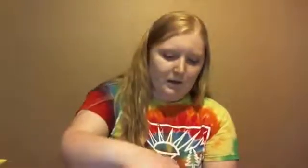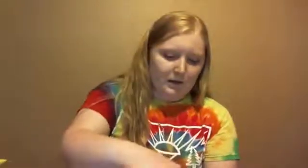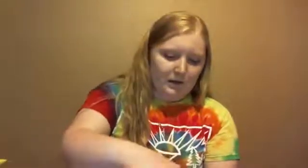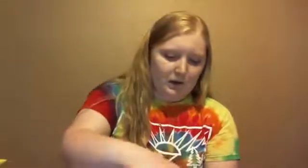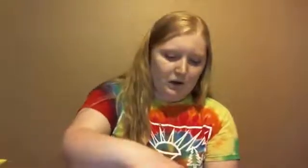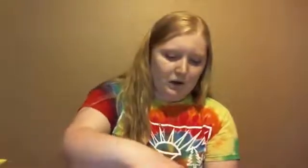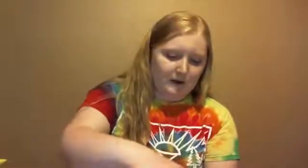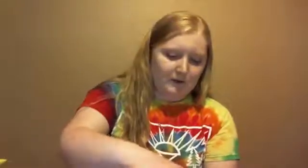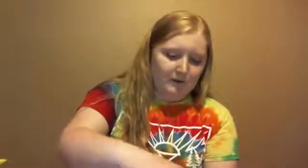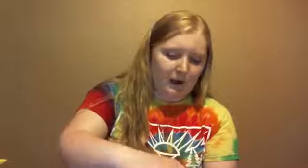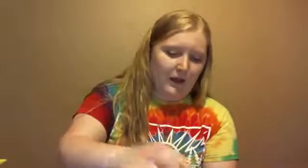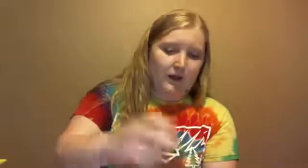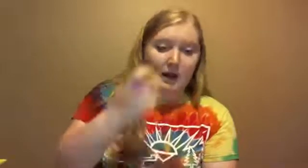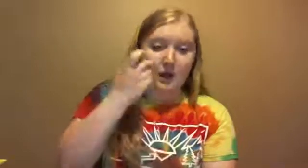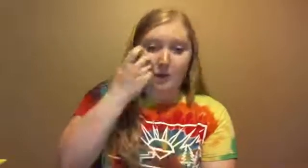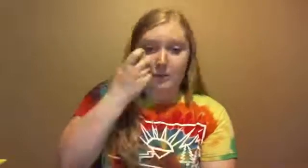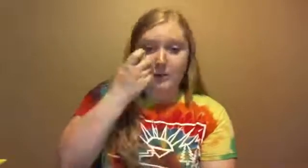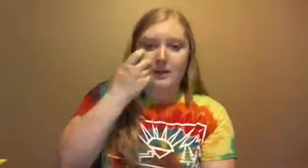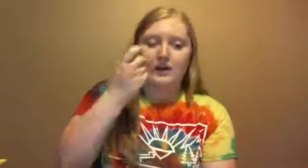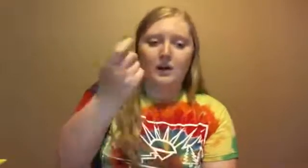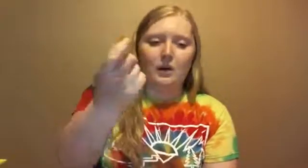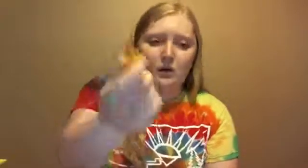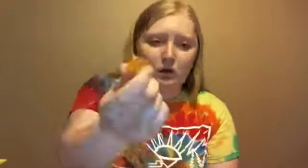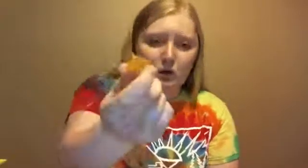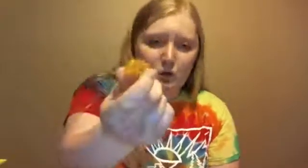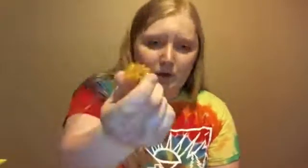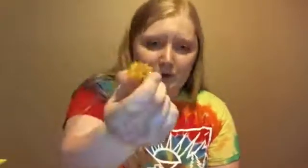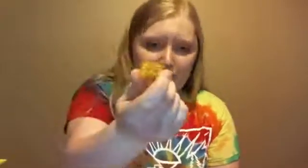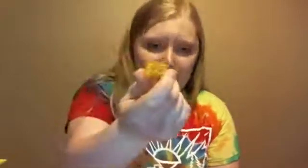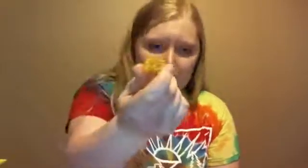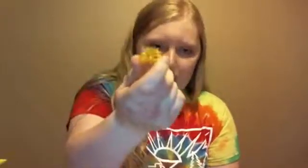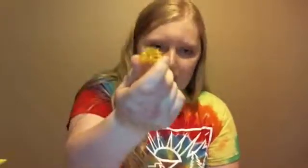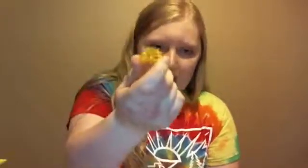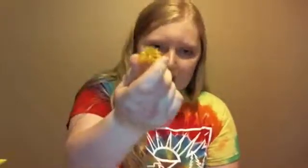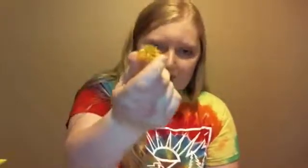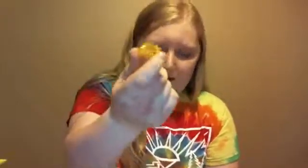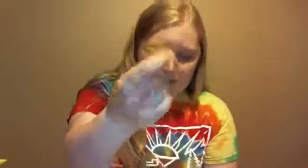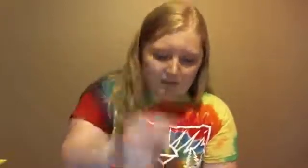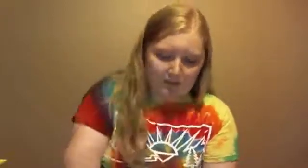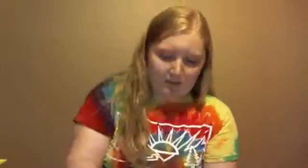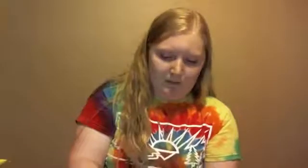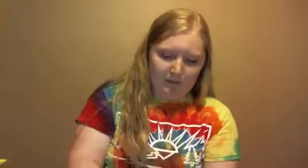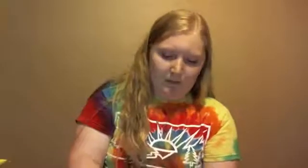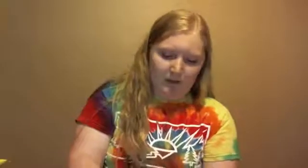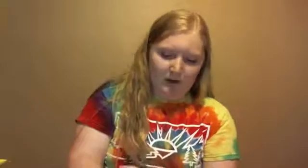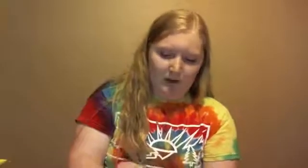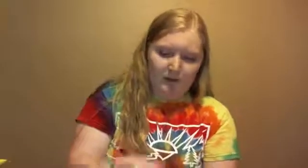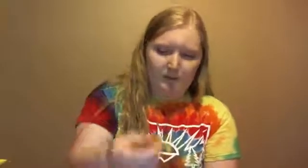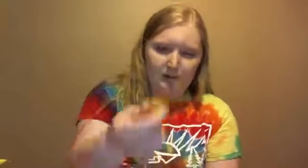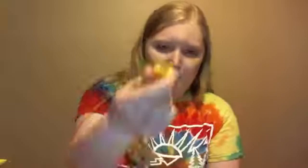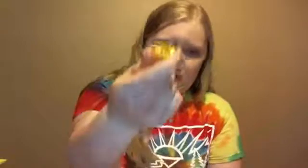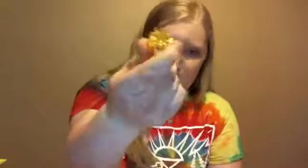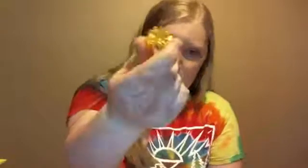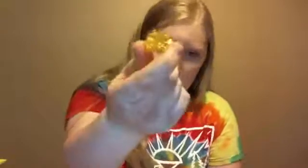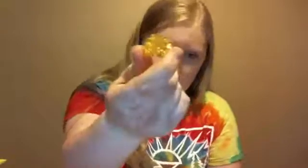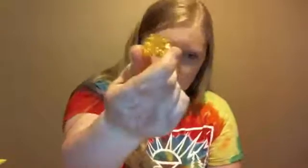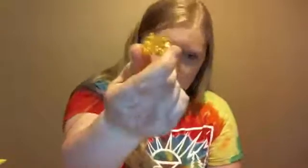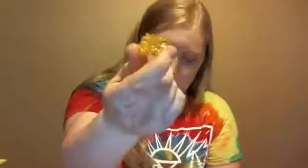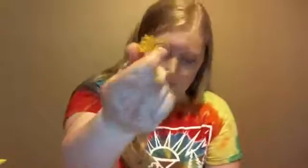Now you guys can follow along at home and make your own cool little sensory bags that you can play with while you're at home. This one's a